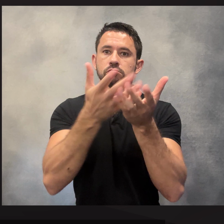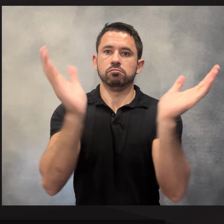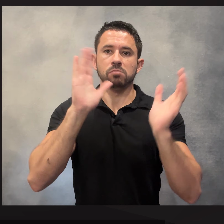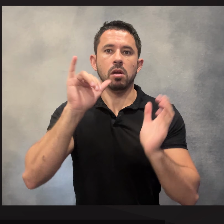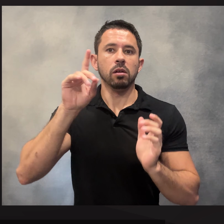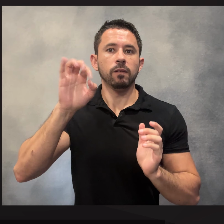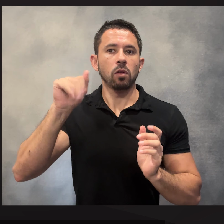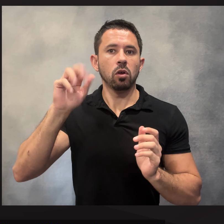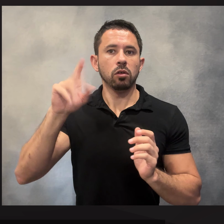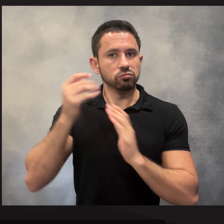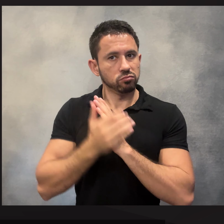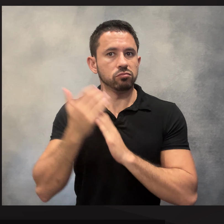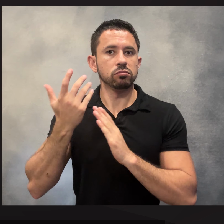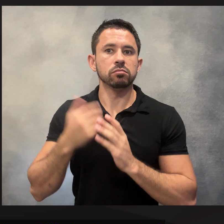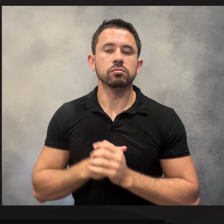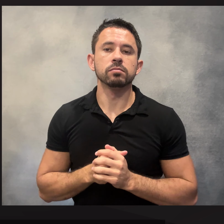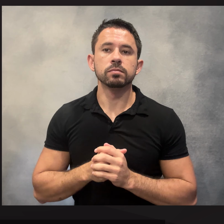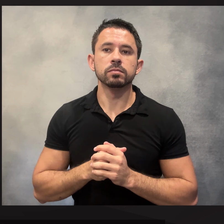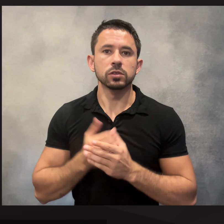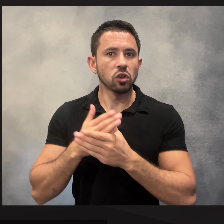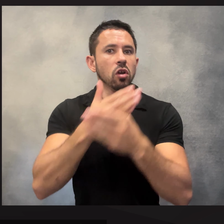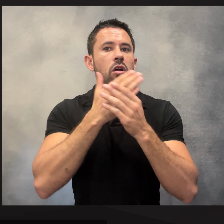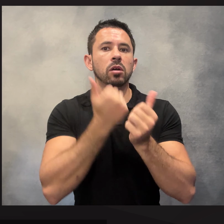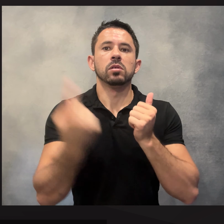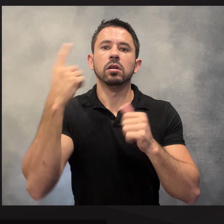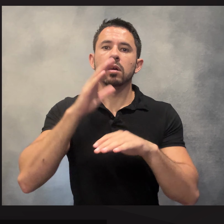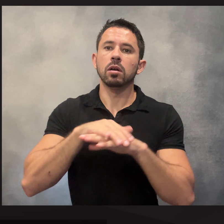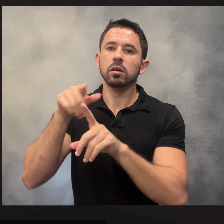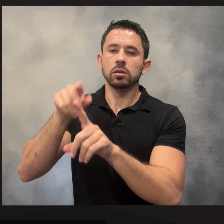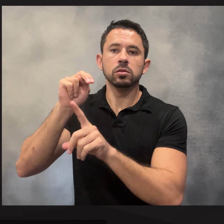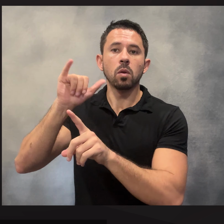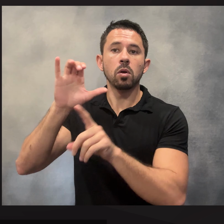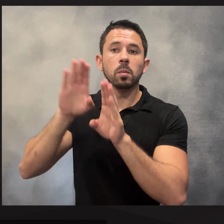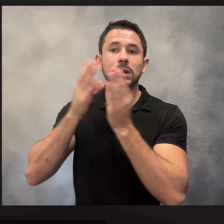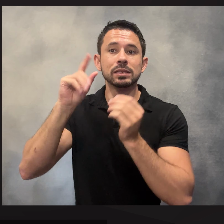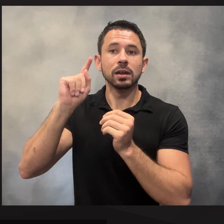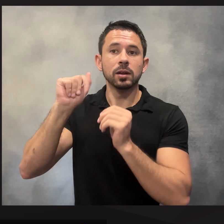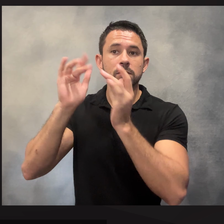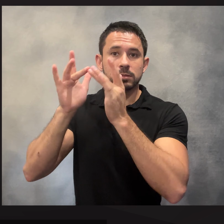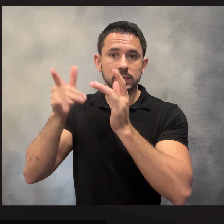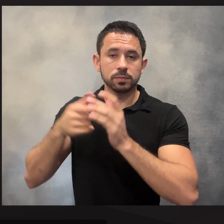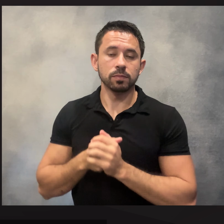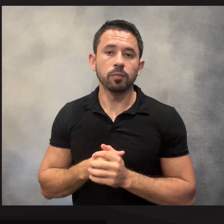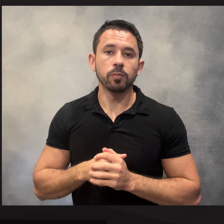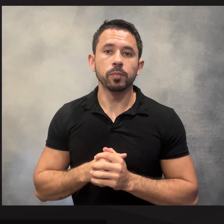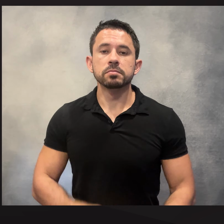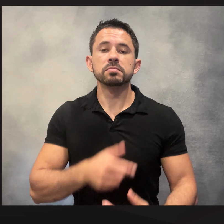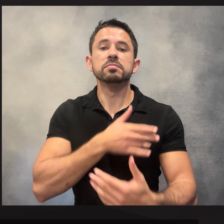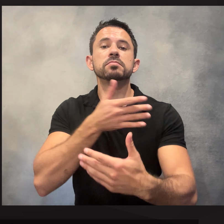and thus shared with everyone on the New York City Open Data website.